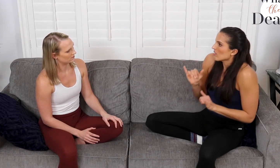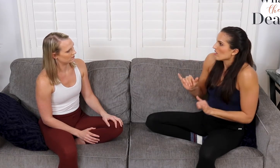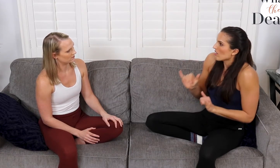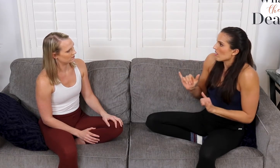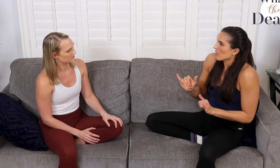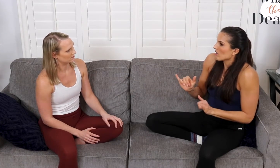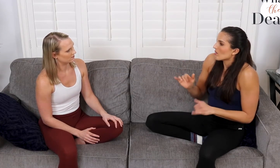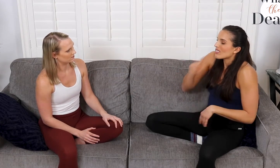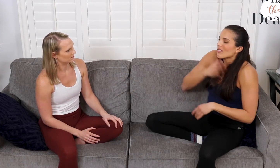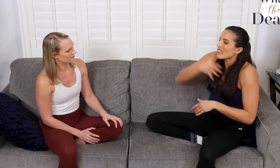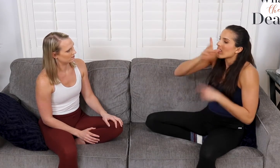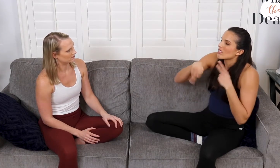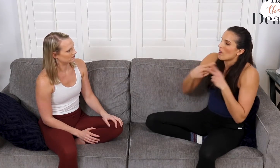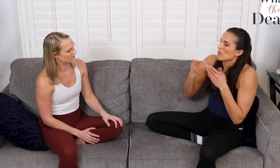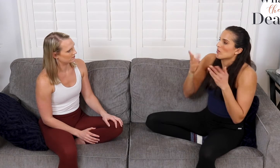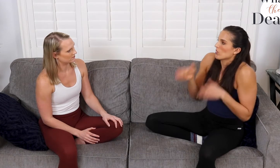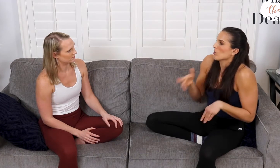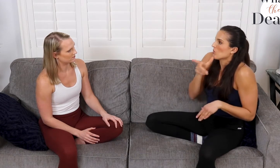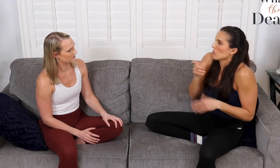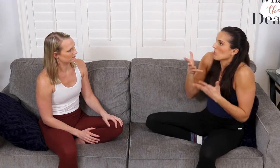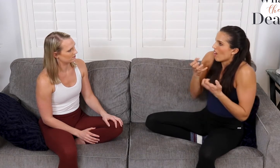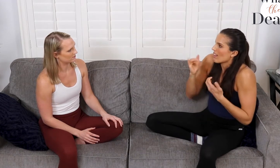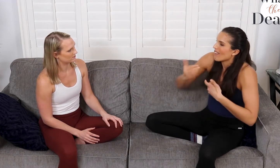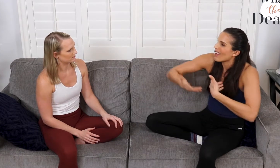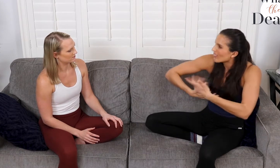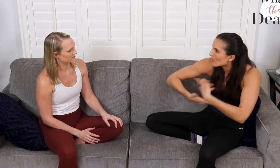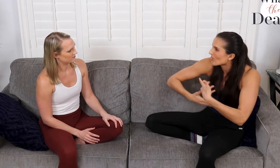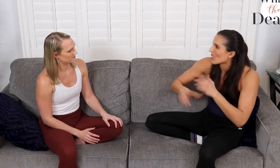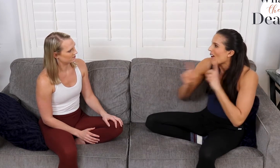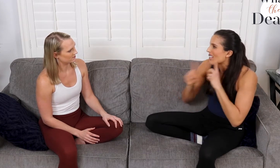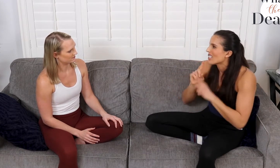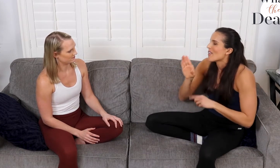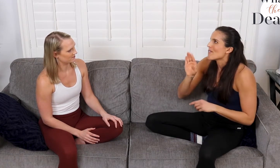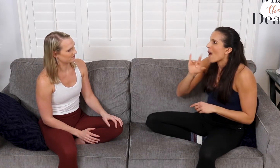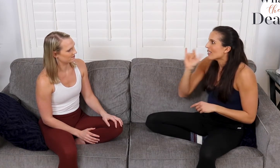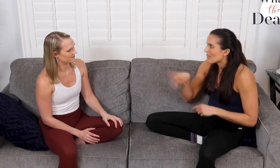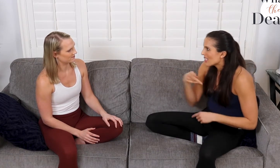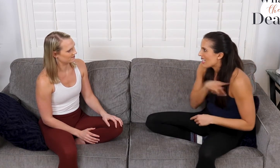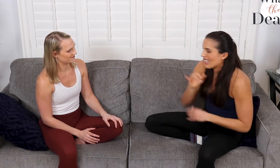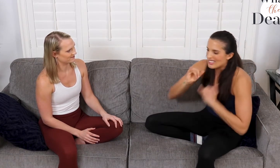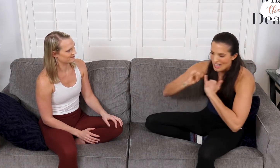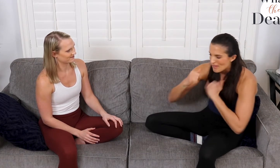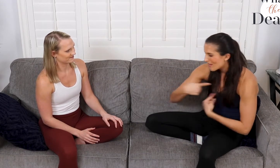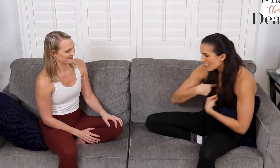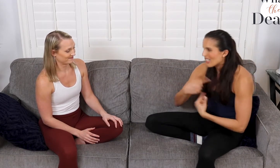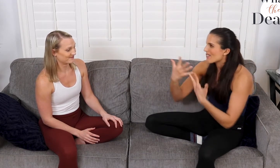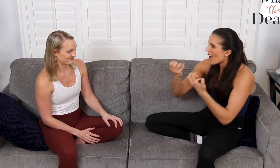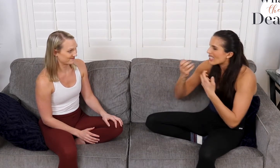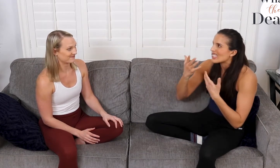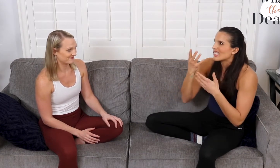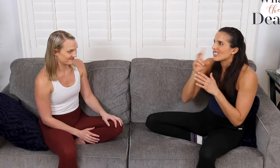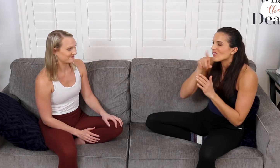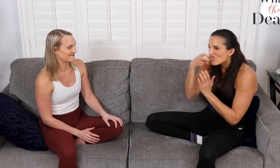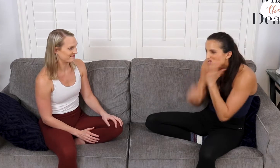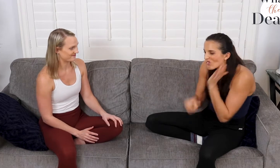made time to fingerspell and just to let me know that. It just, oh, it touched my heart. Yeah, and finally, my dad started learning sign language. So growing up,